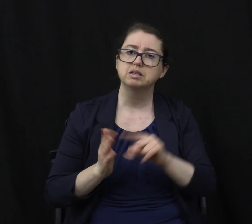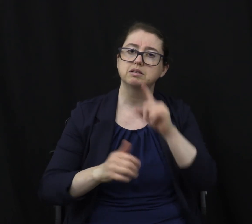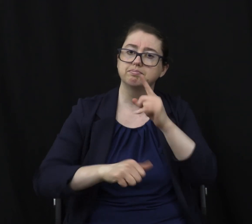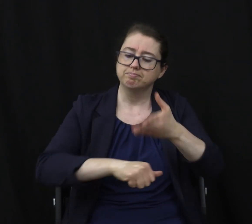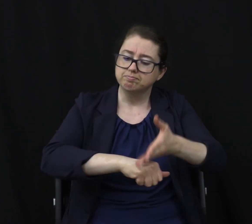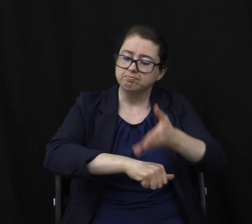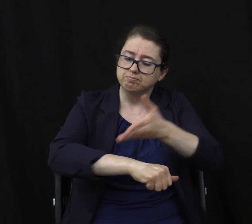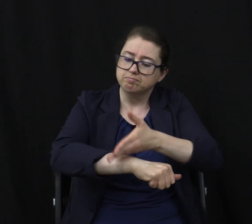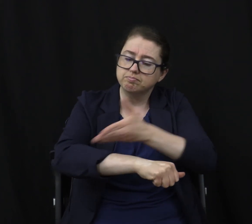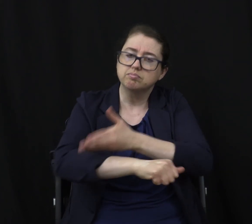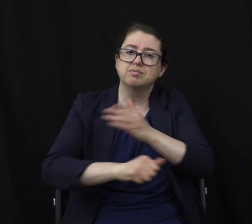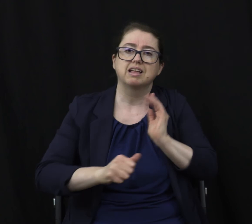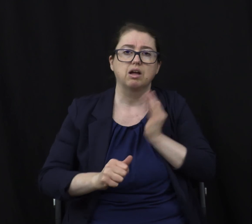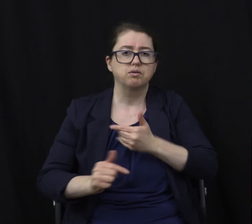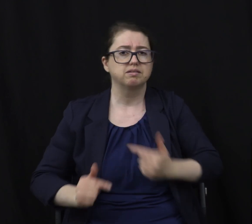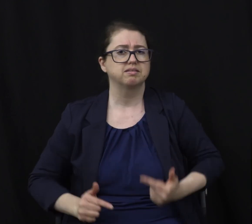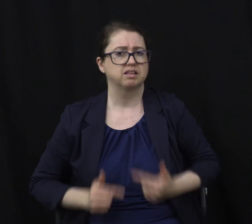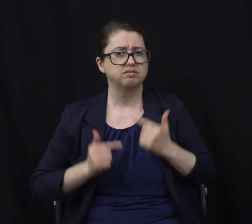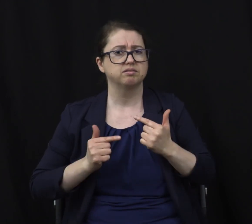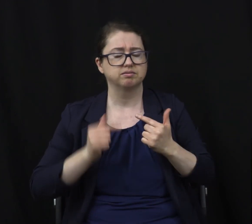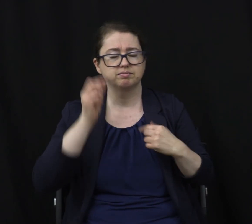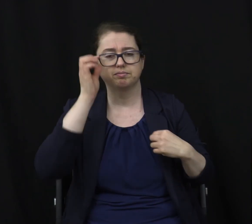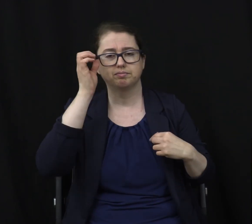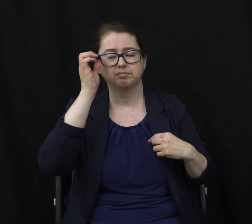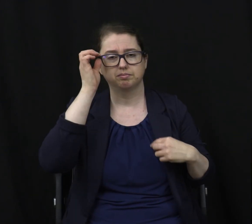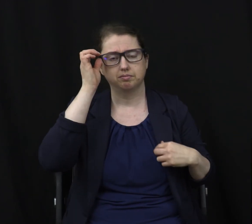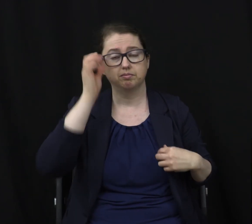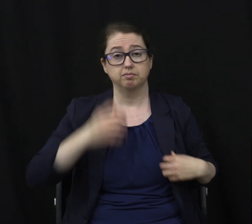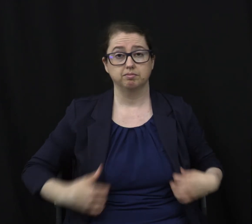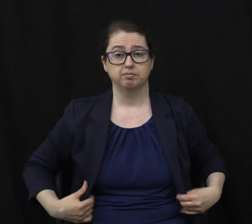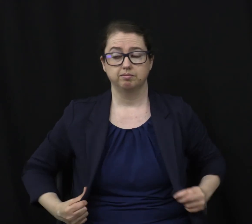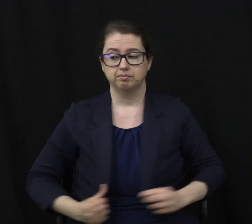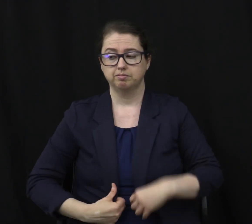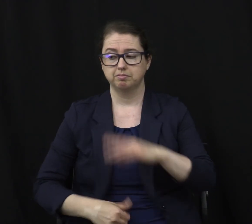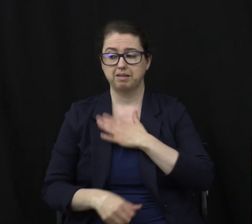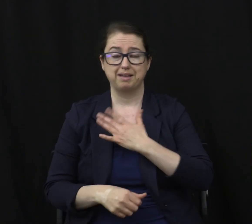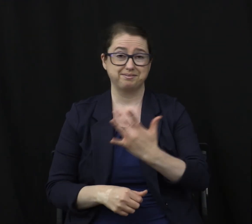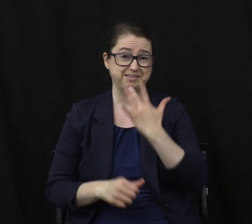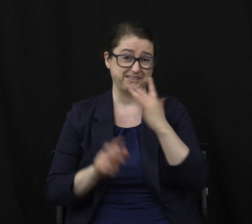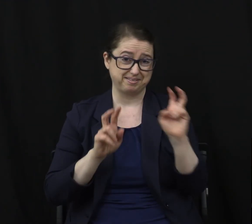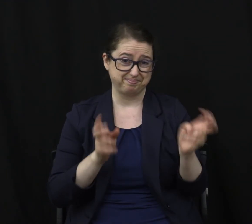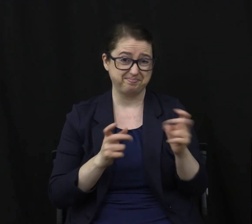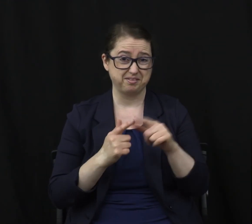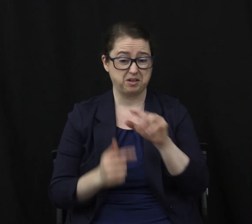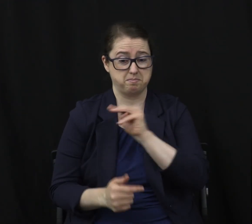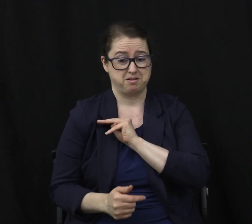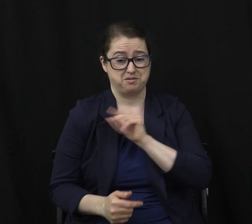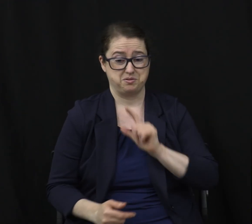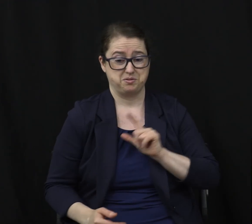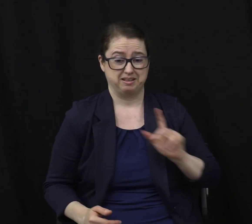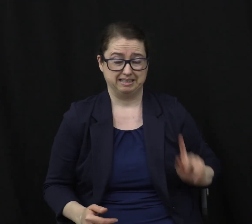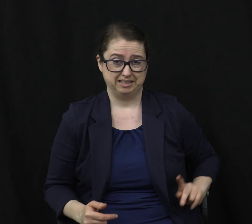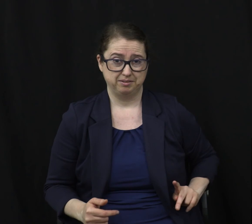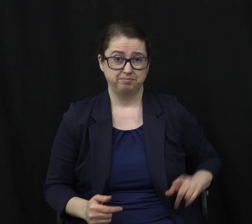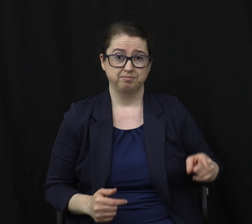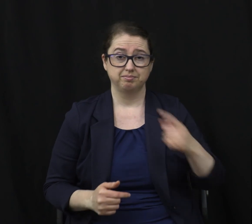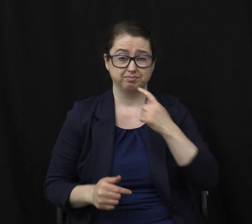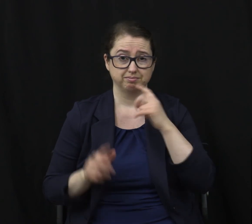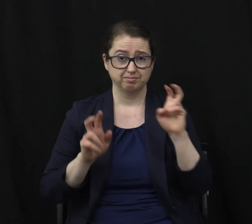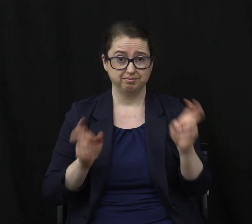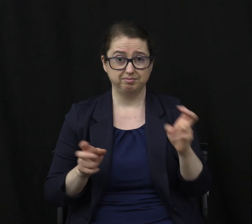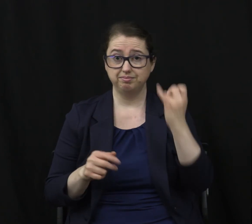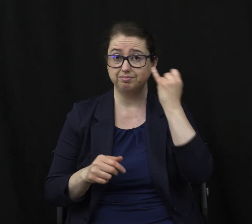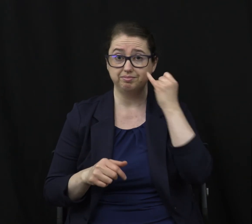lives. One of my favorite quotes comes from Martin Luther King. He said, and I quote, "If you can't fly, then